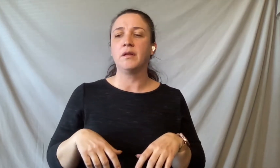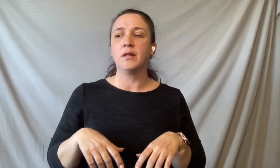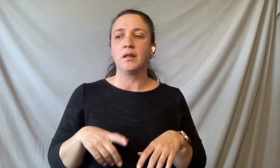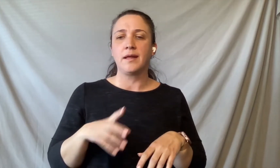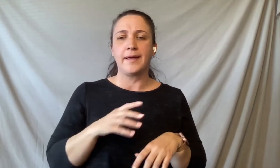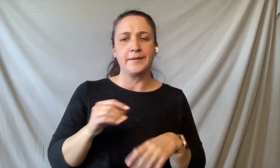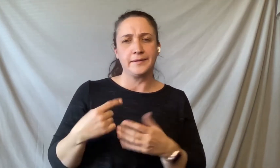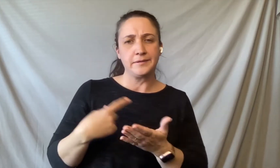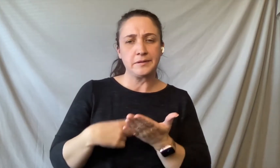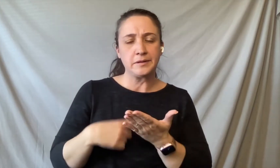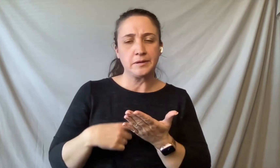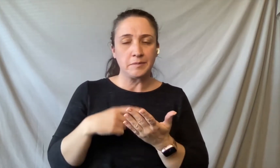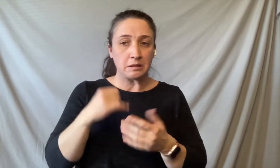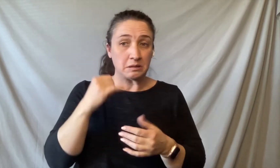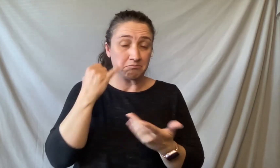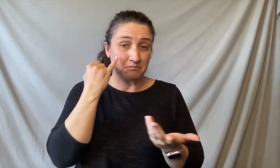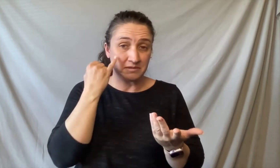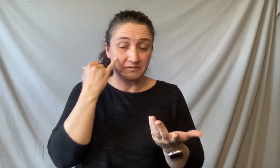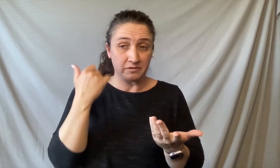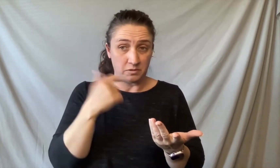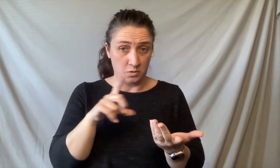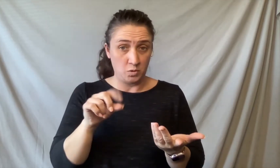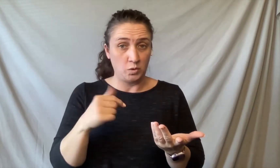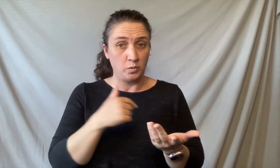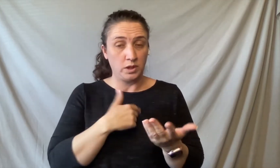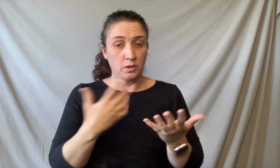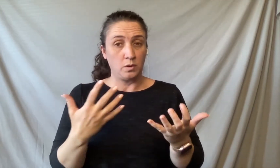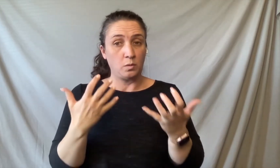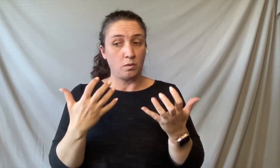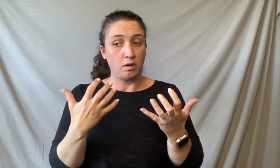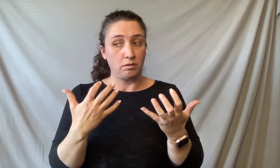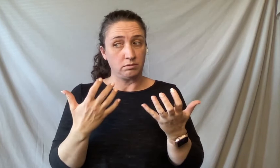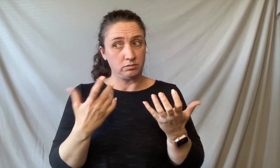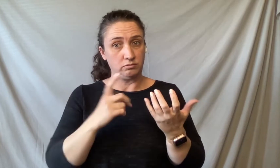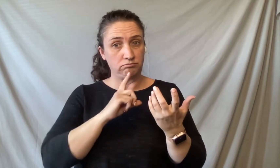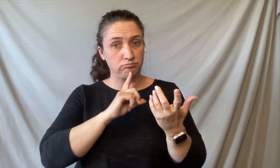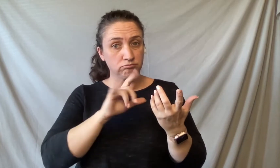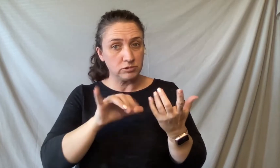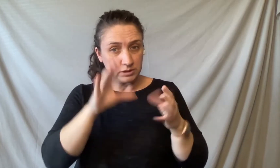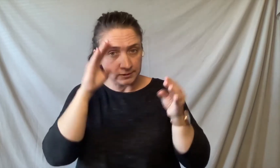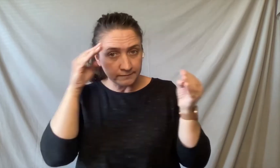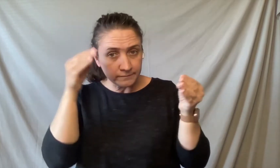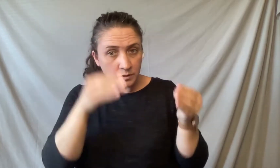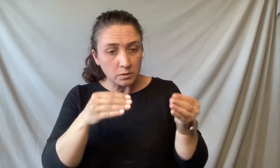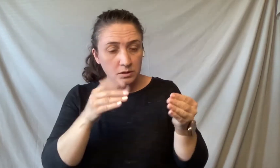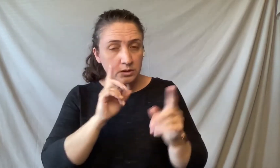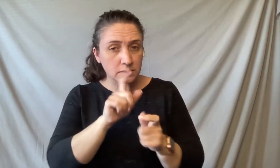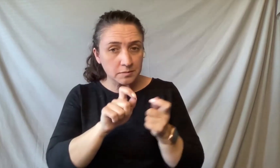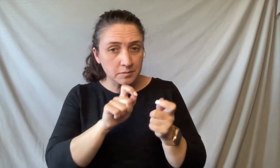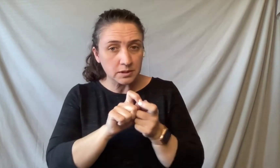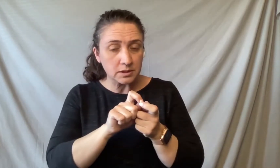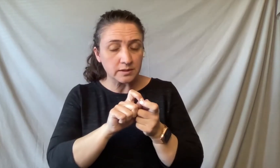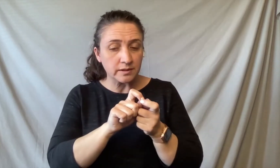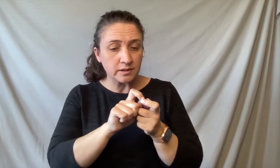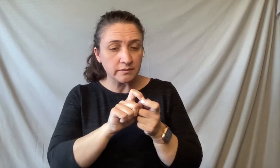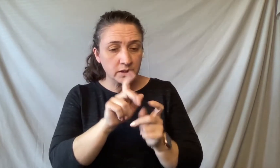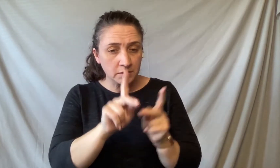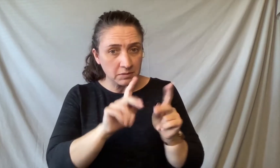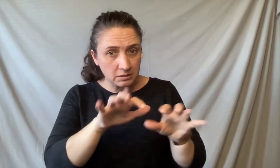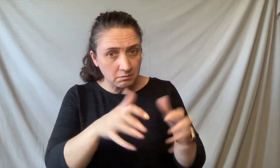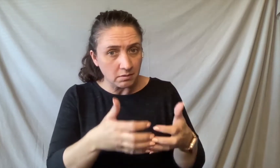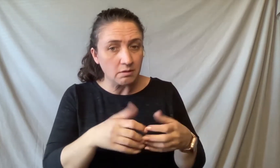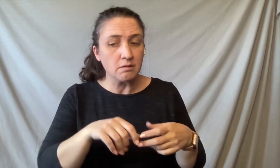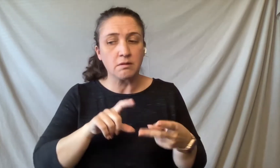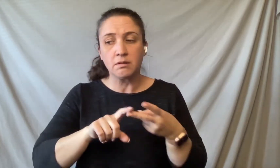talk about whether we want to really focus on a particular population and a particular approach, or